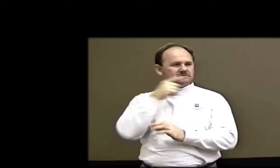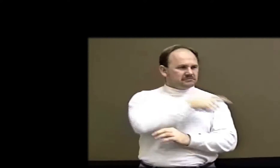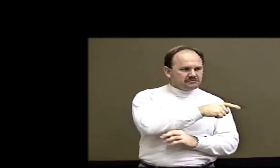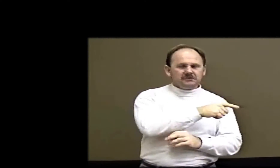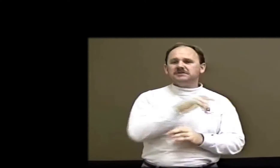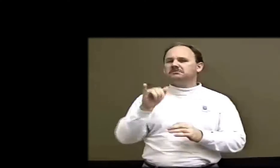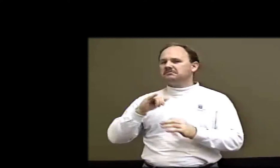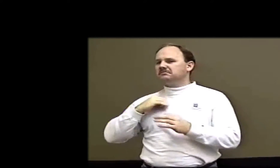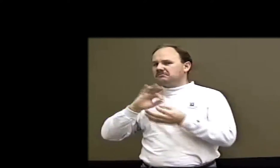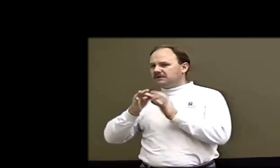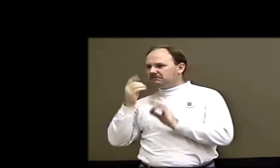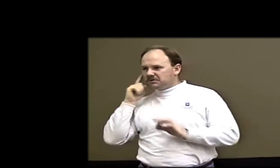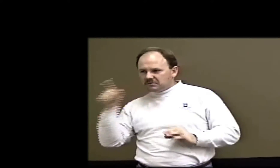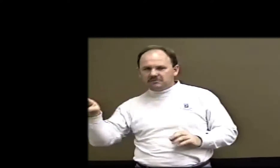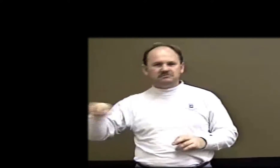two languages smoothly.